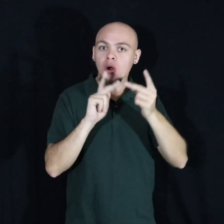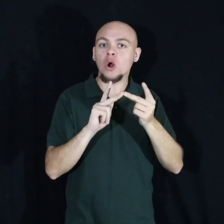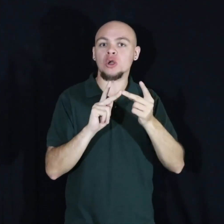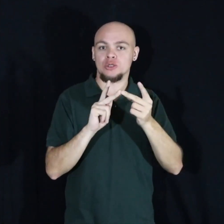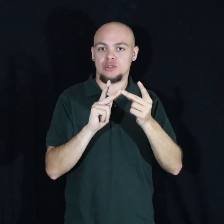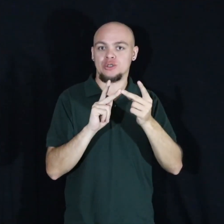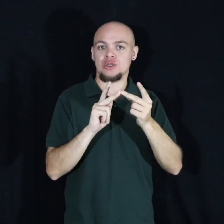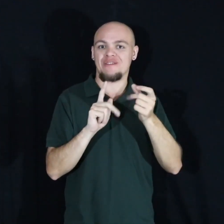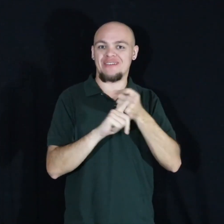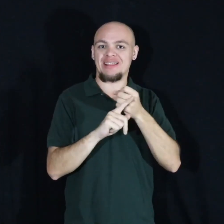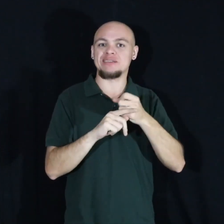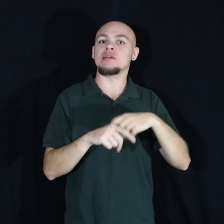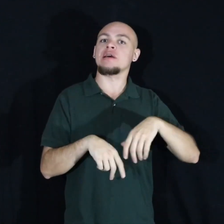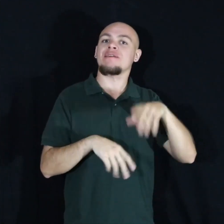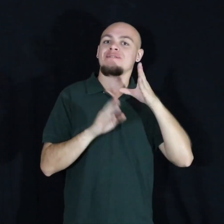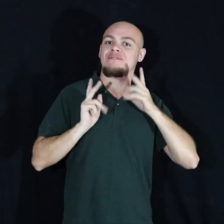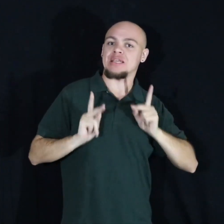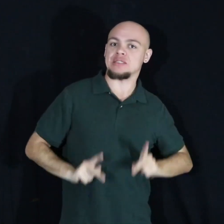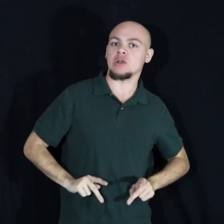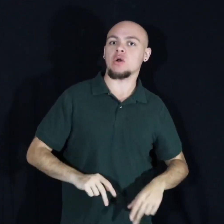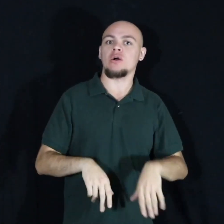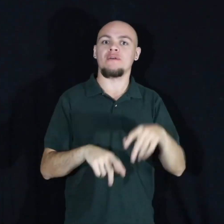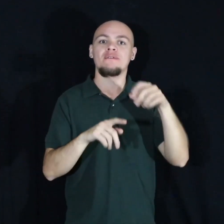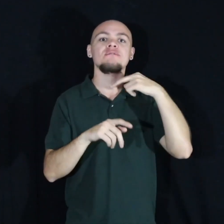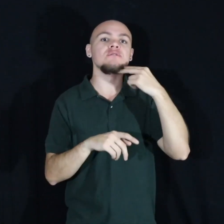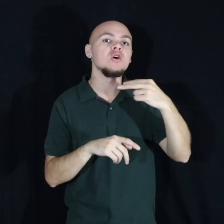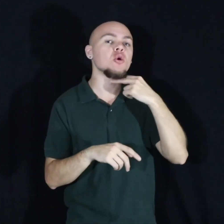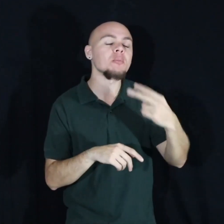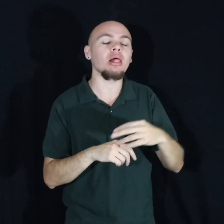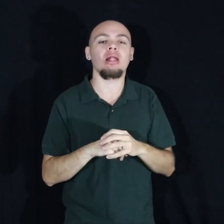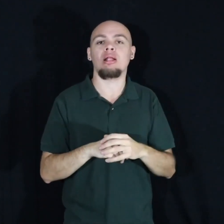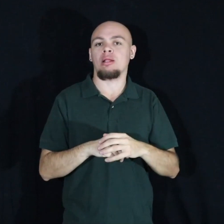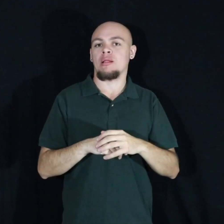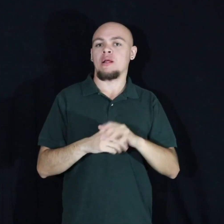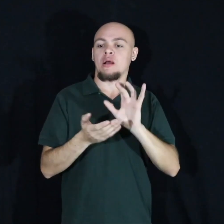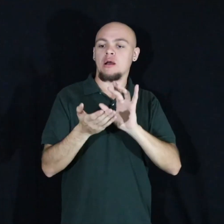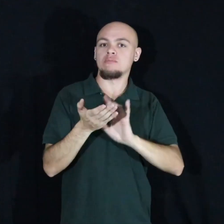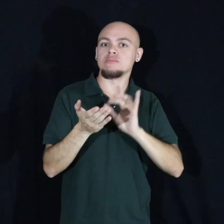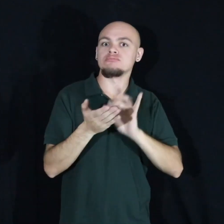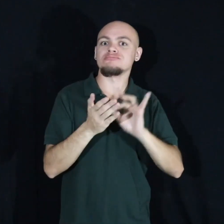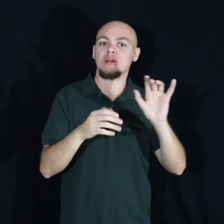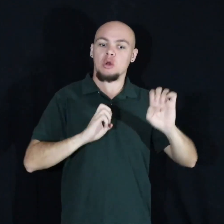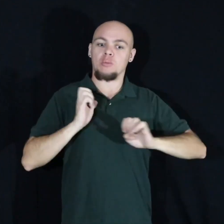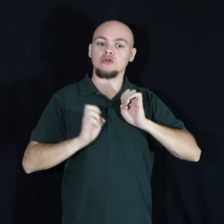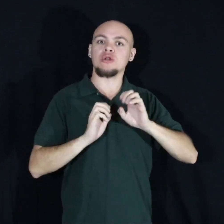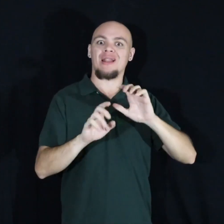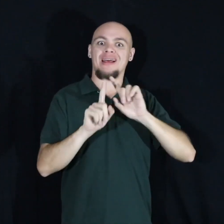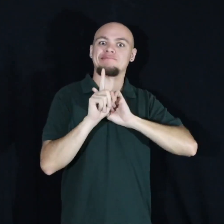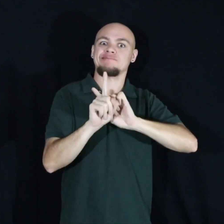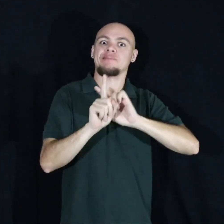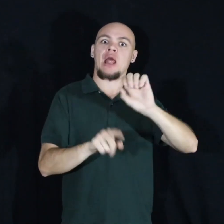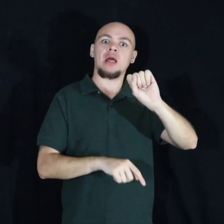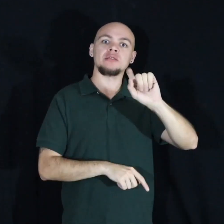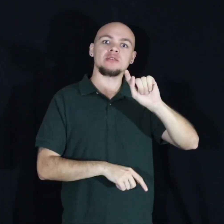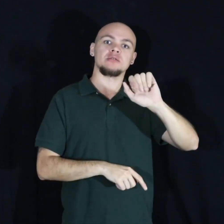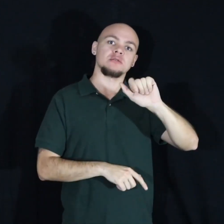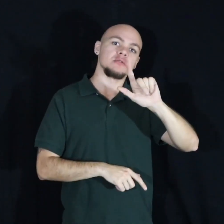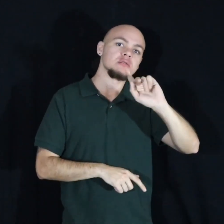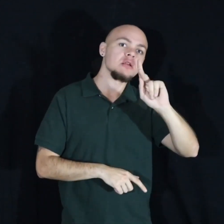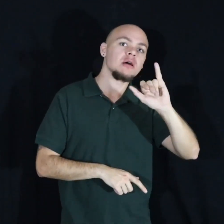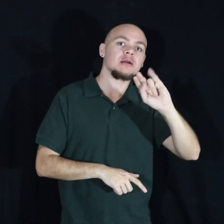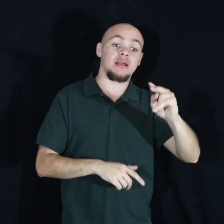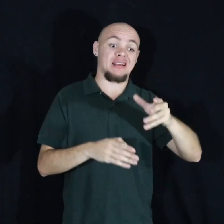sexual, emotional, verbal, and financial abuse and stalking, all of which often result in